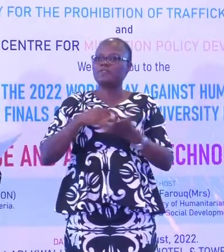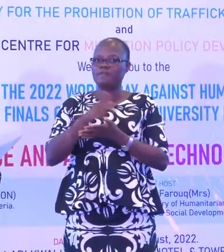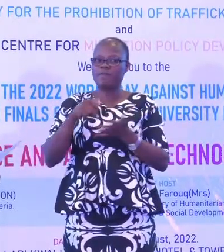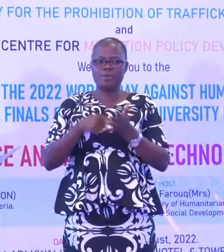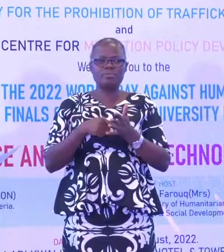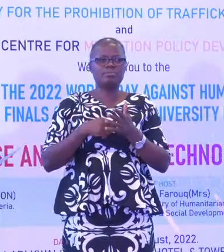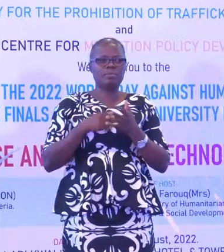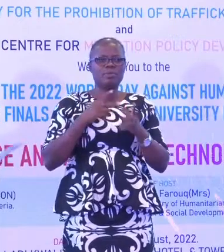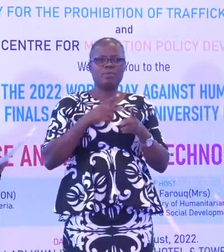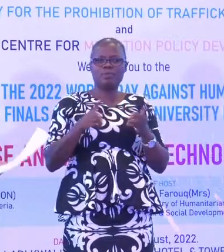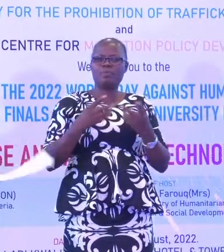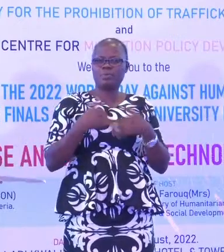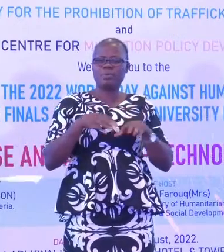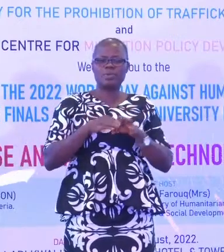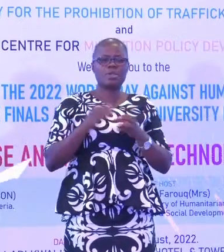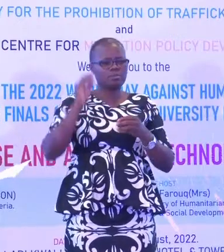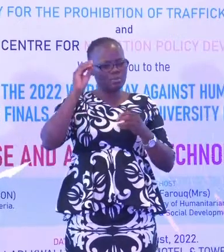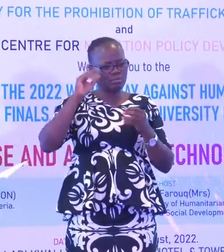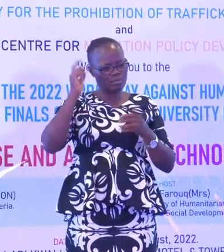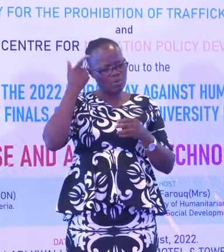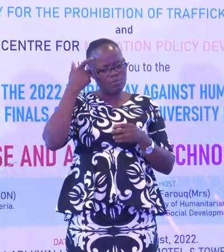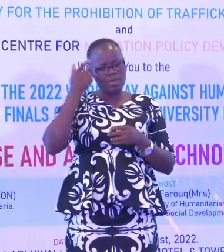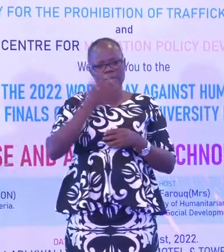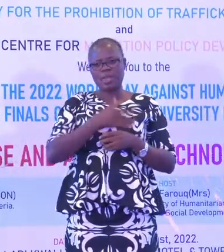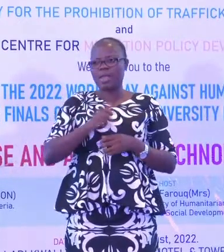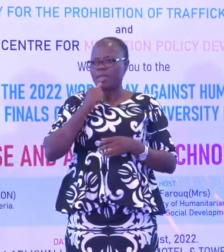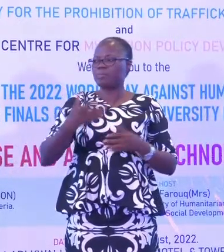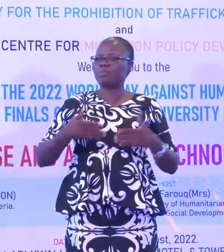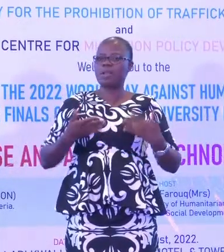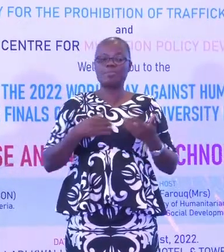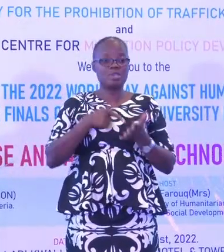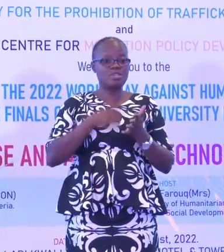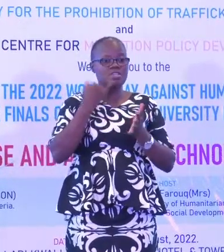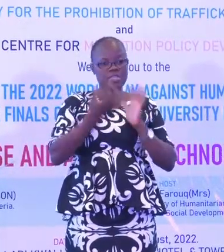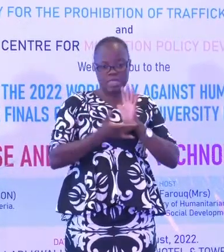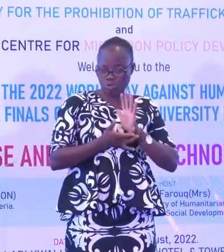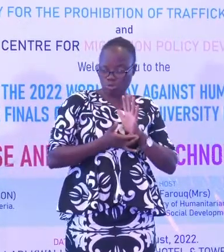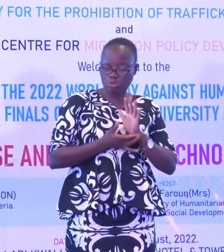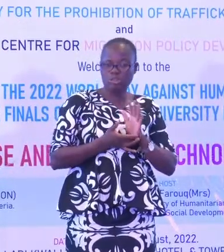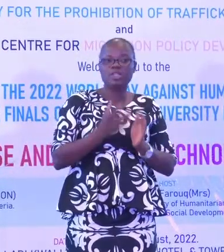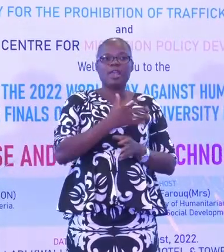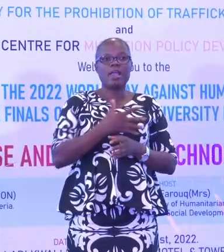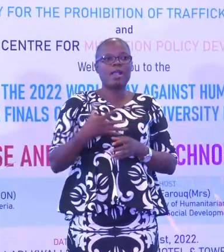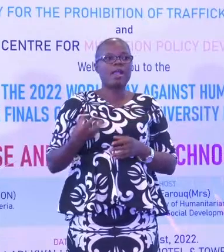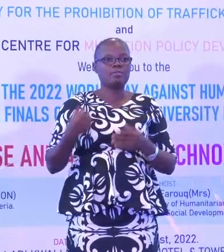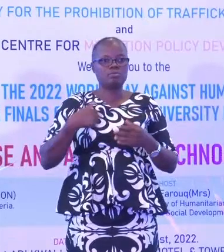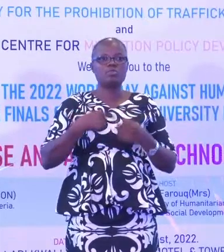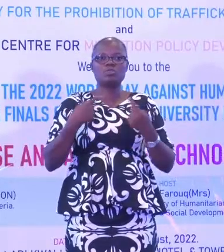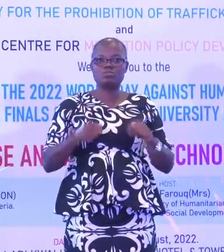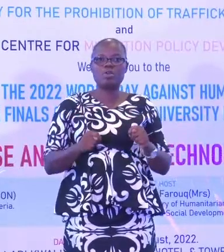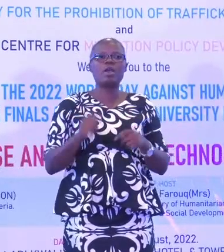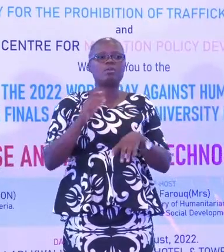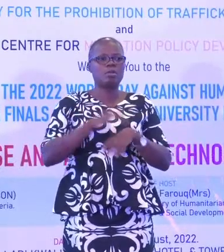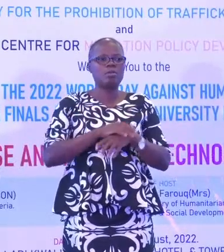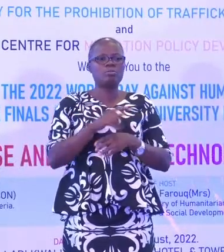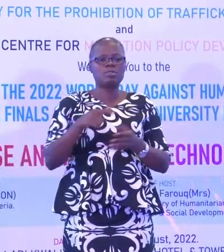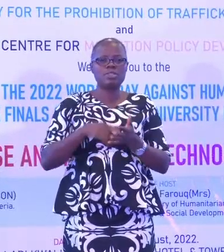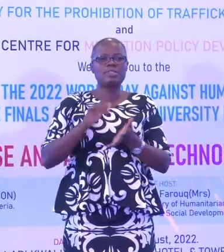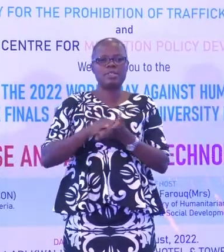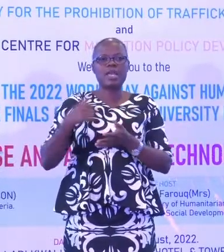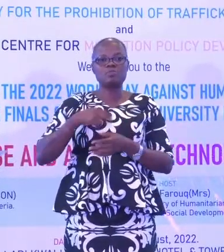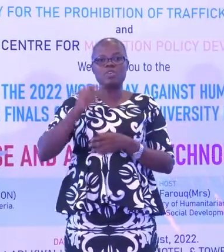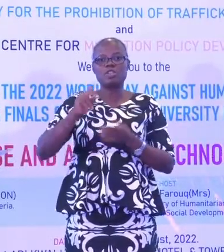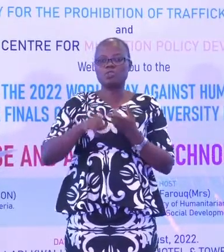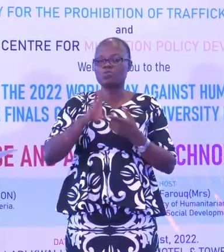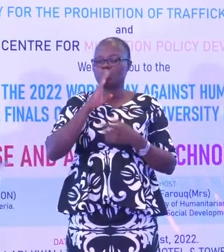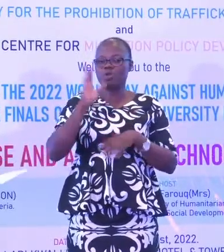our government. I'm delighted that the theme is technology. The criminals try to get one step ahead of us. We need to be